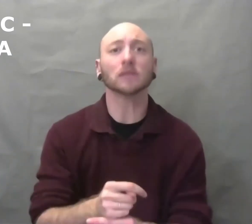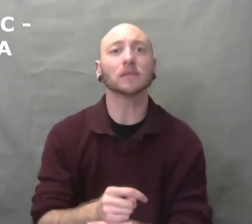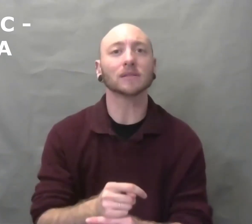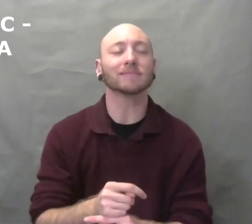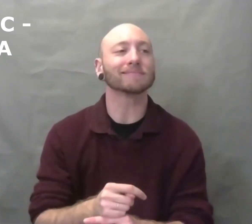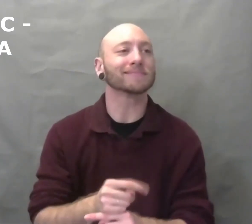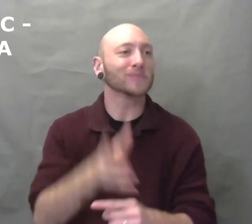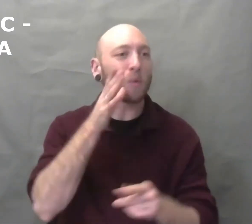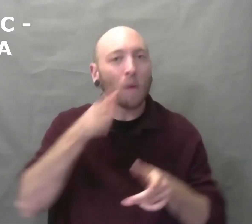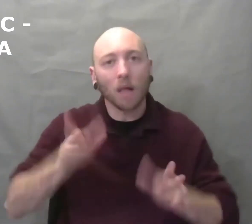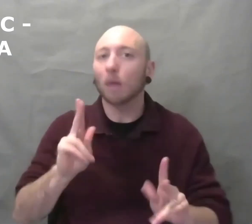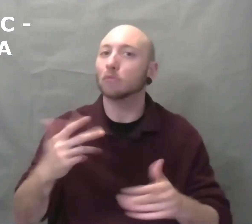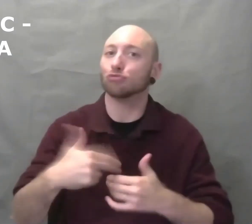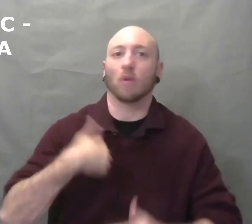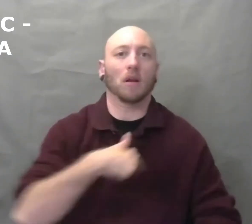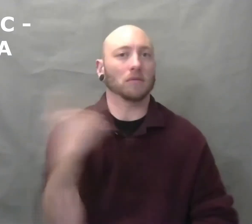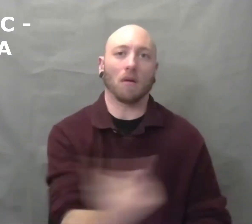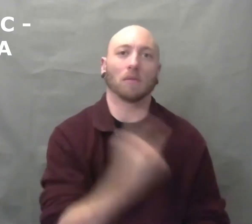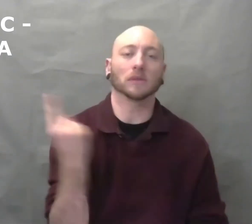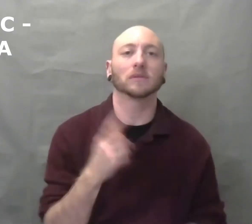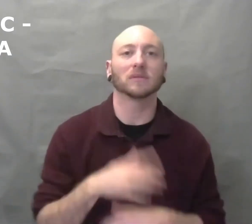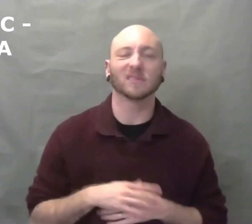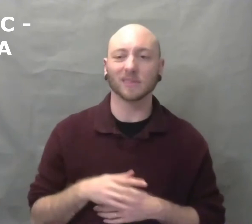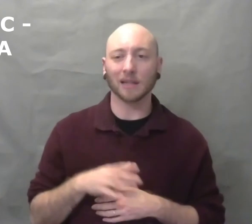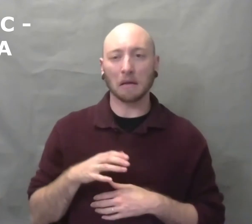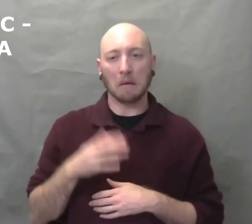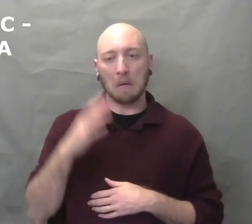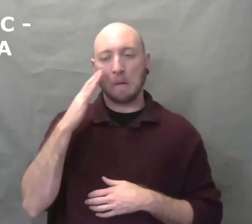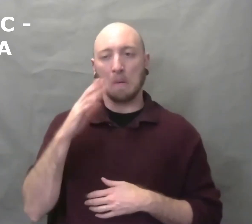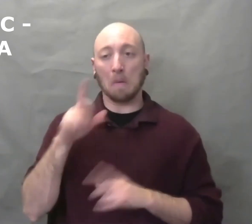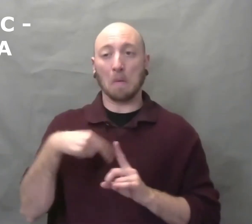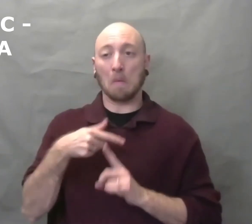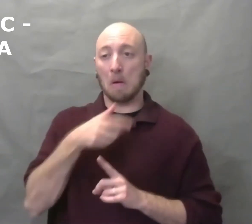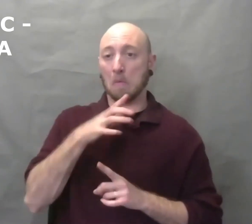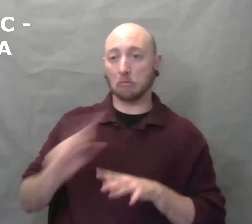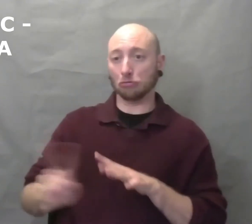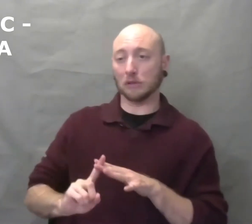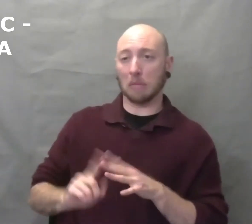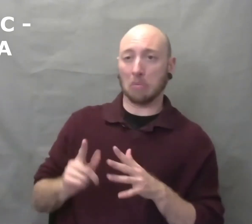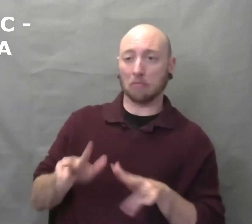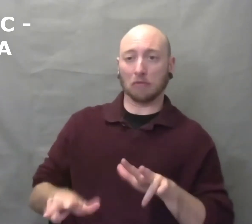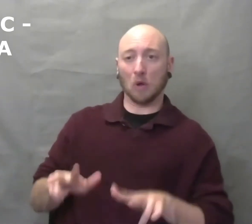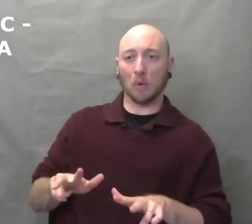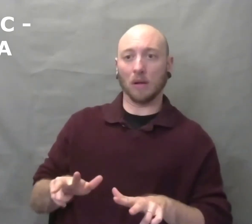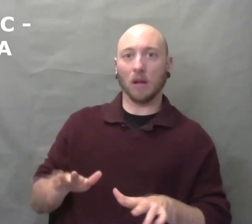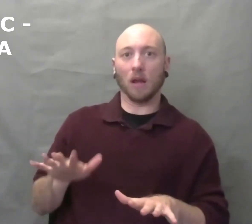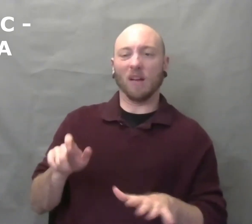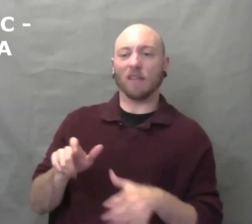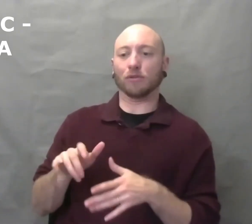you in that meeting. It's a little weird when a woman comes to a men's meeting because we have to curtail what we normally